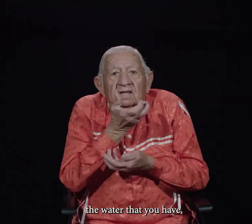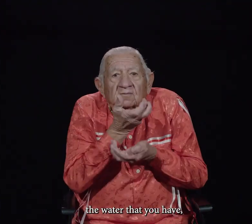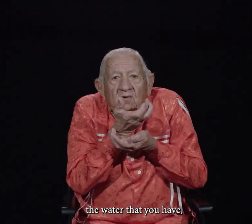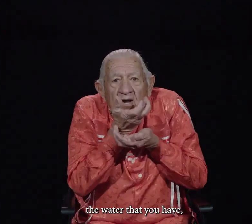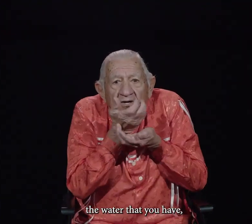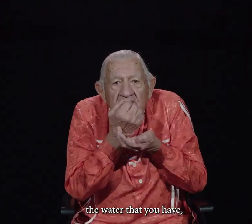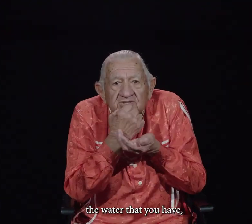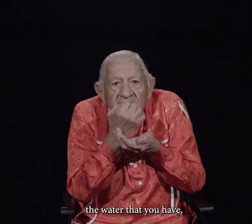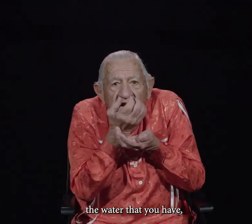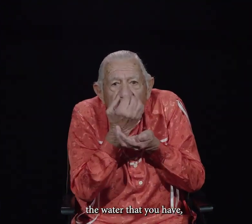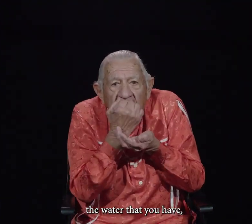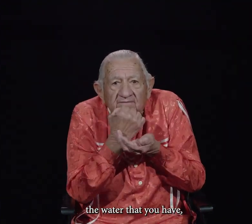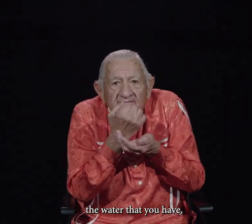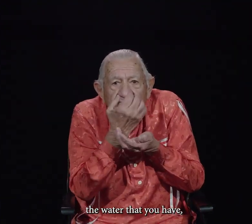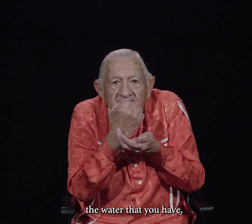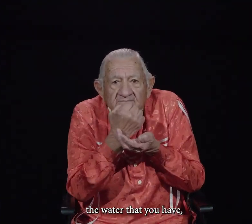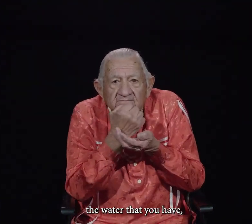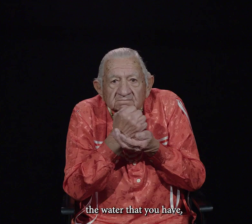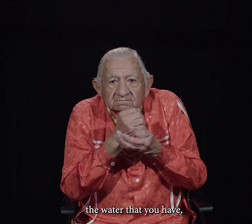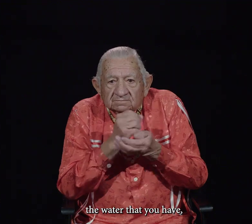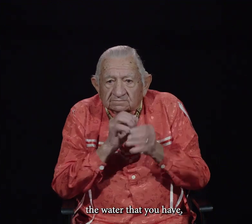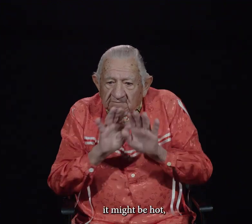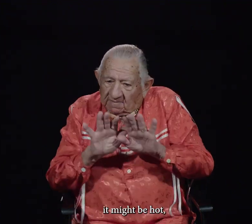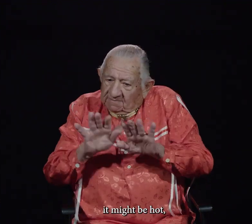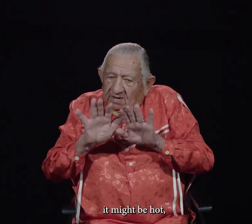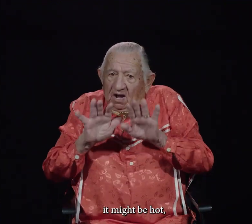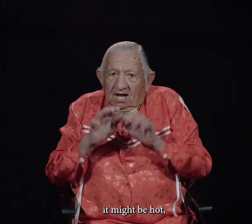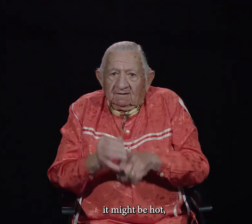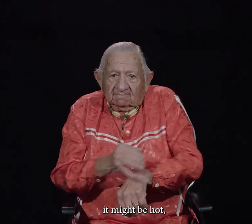That water that you have, it might be hot.